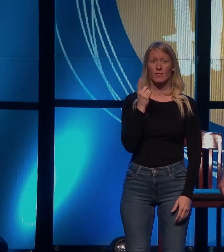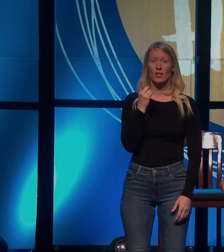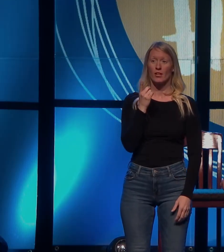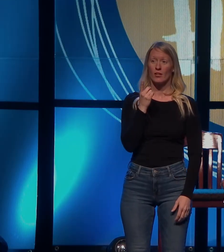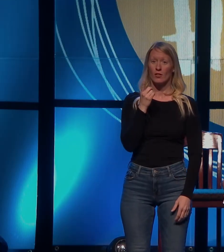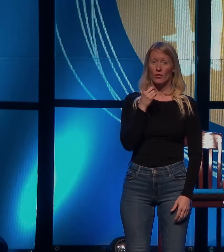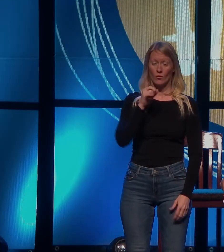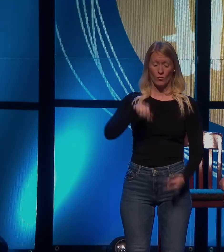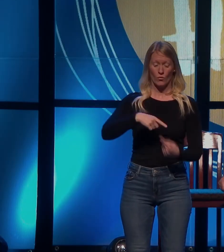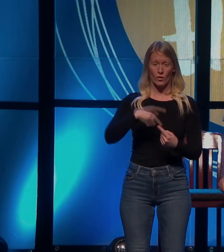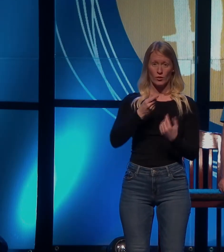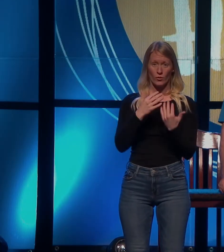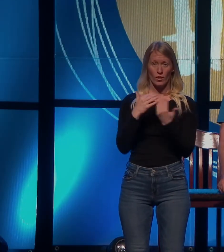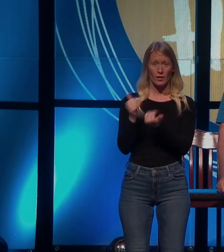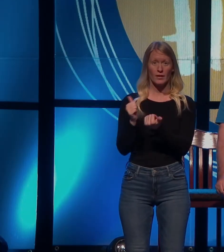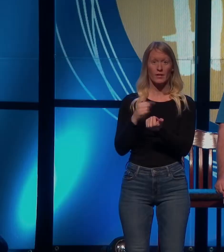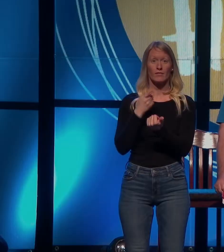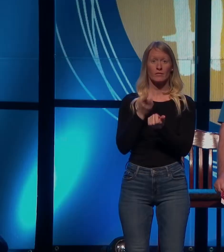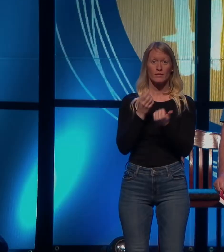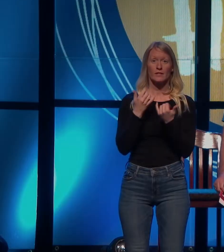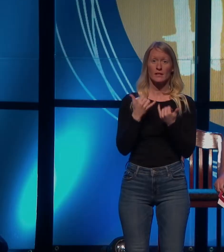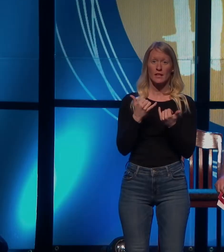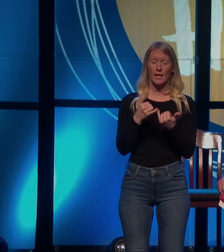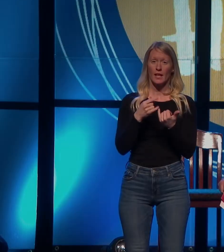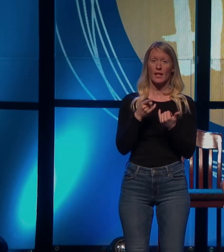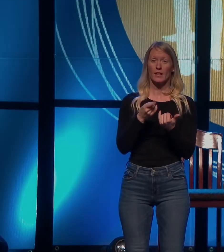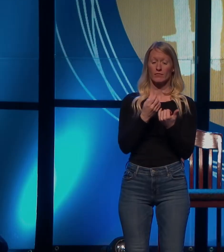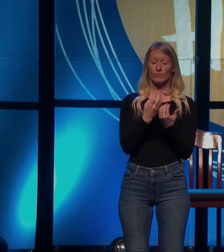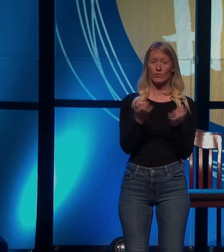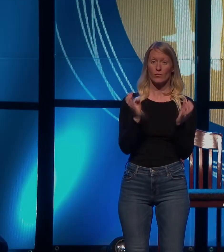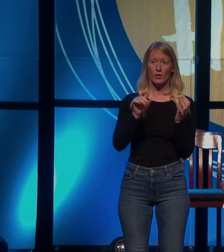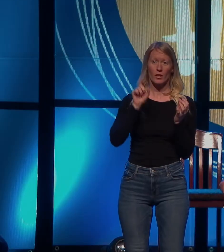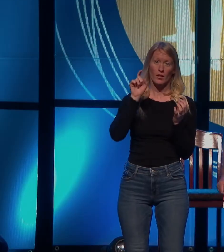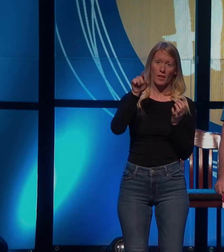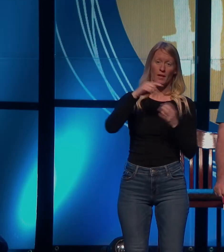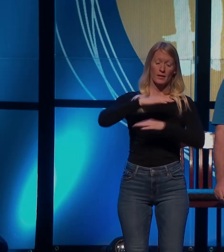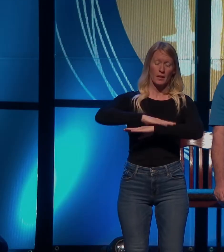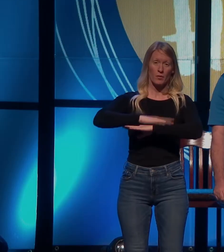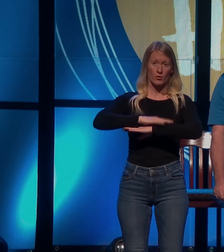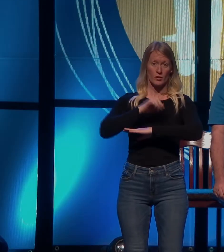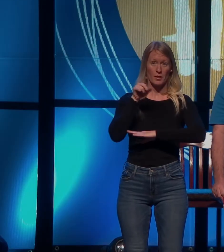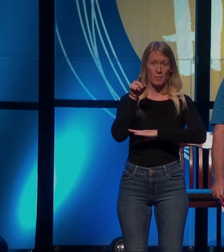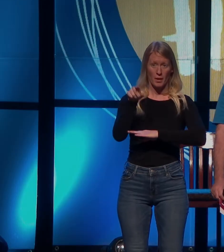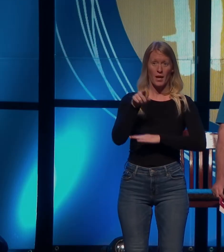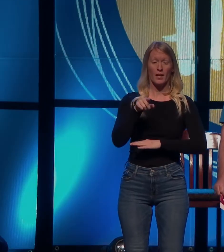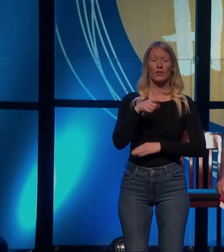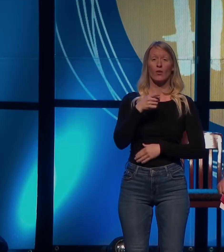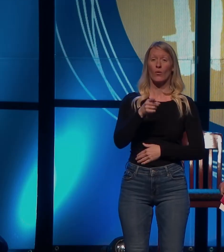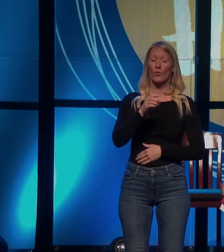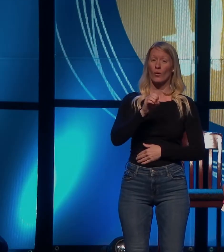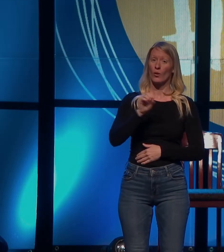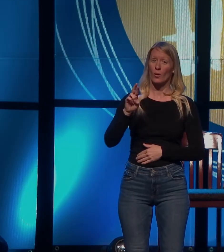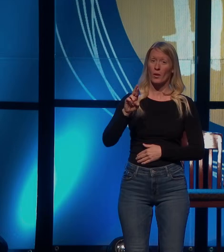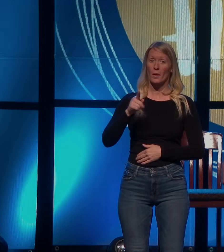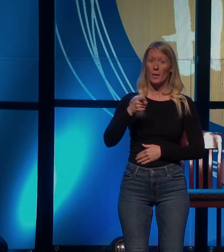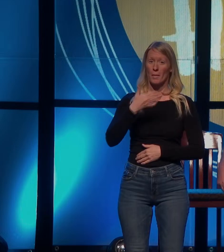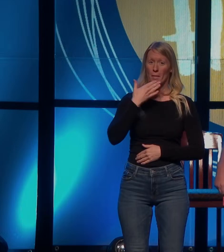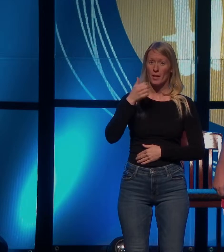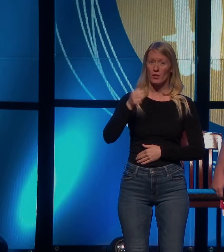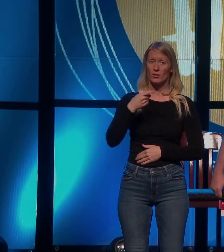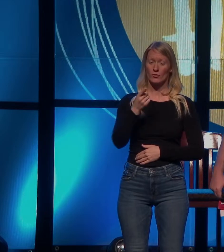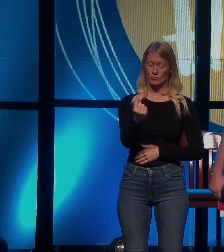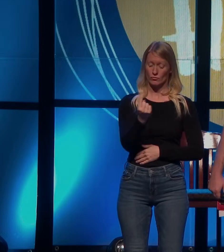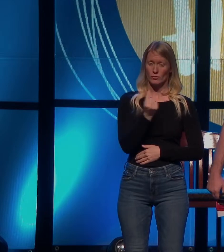way out of the auditorium, if you want to grab that book from one of the tables in the back, or better yet, why don't you come visit me at the Fresh